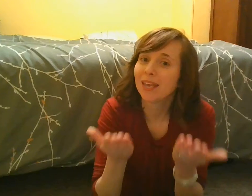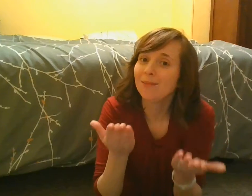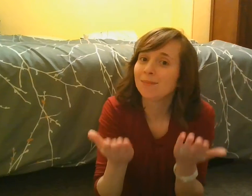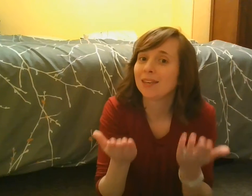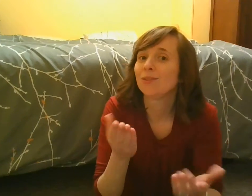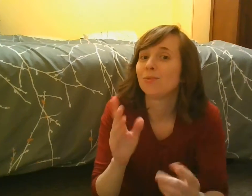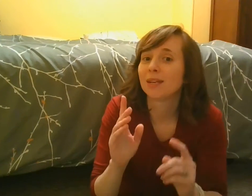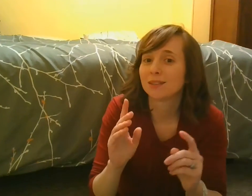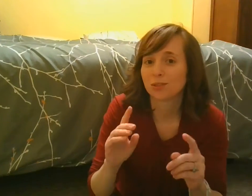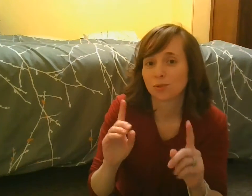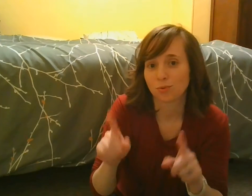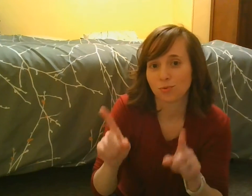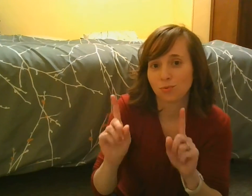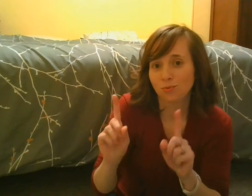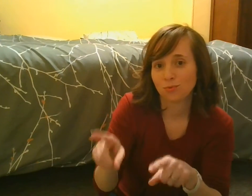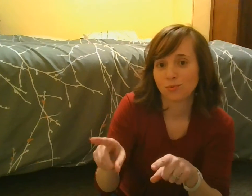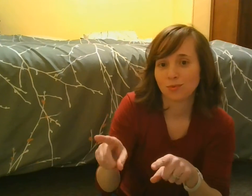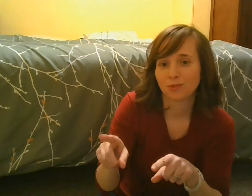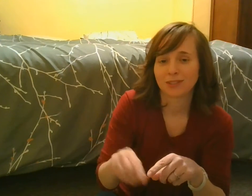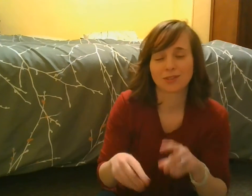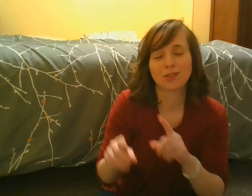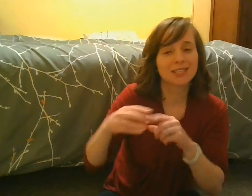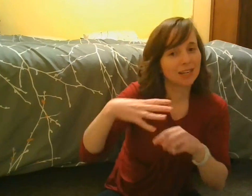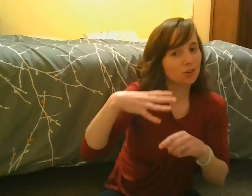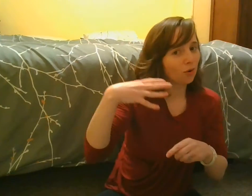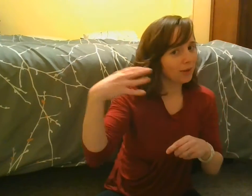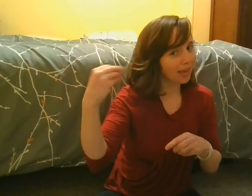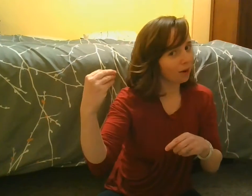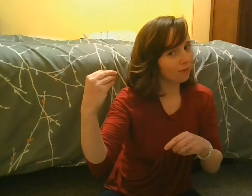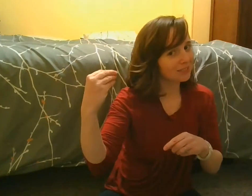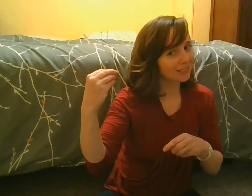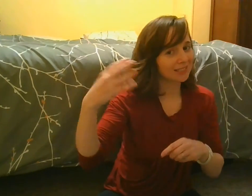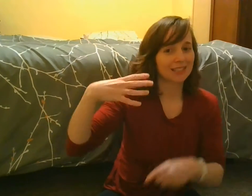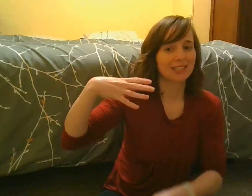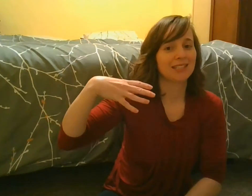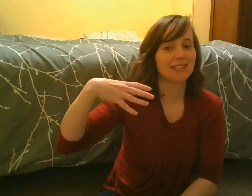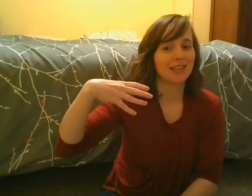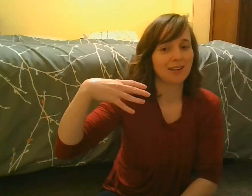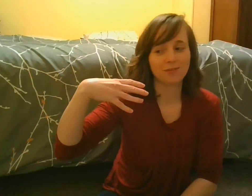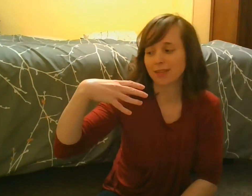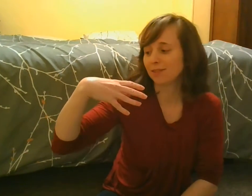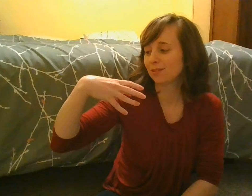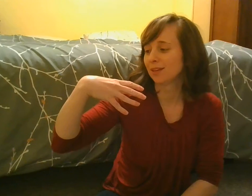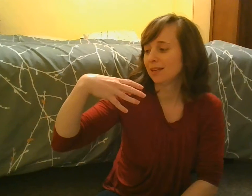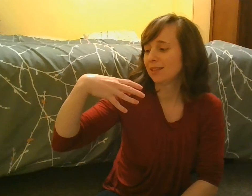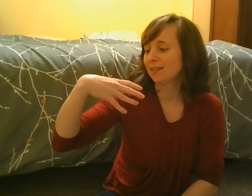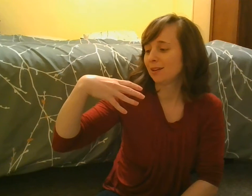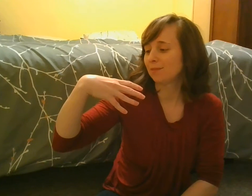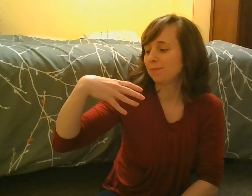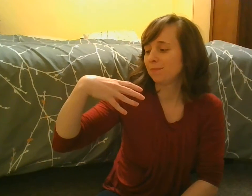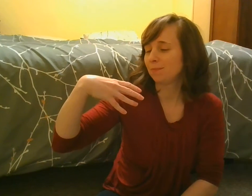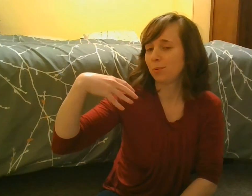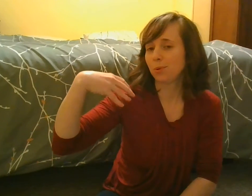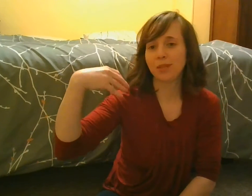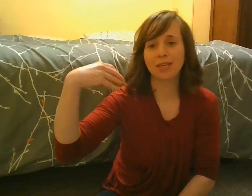Maybe you went to, so you can say going out, as in kind of like you're pulling it